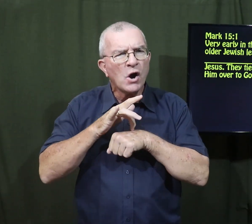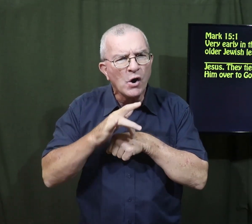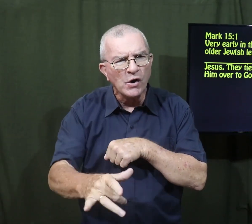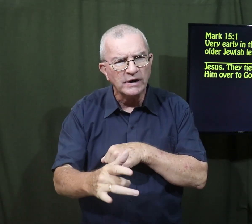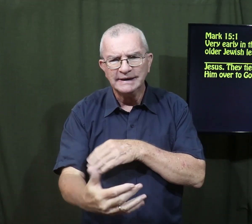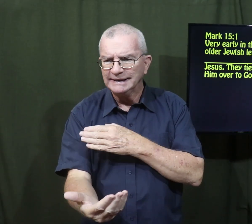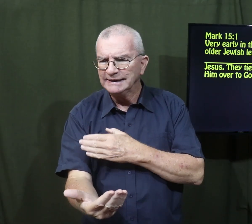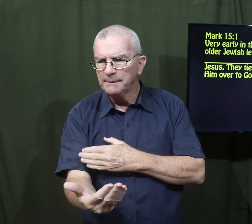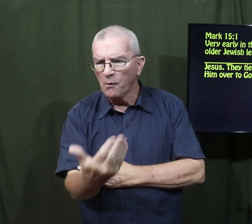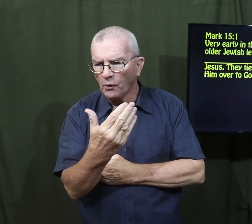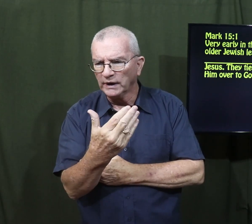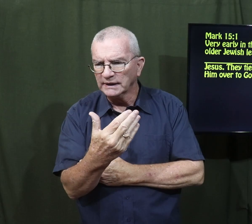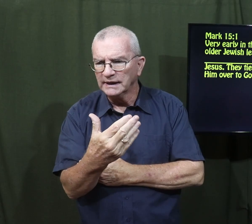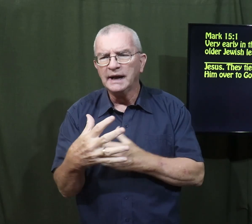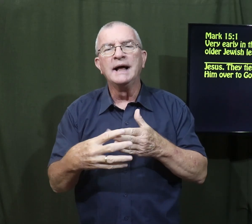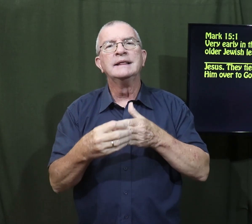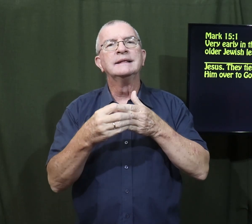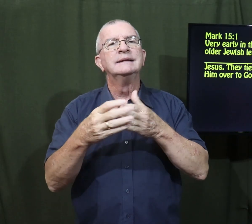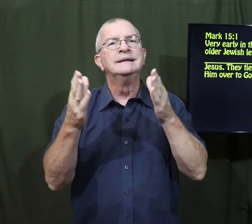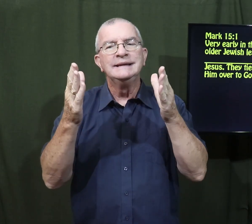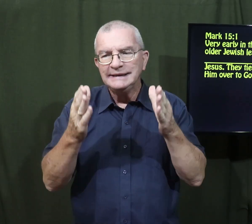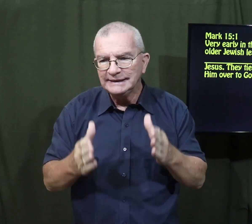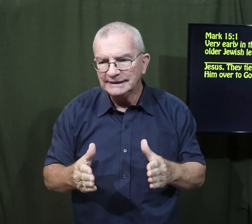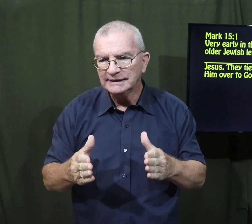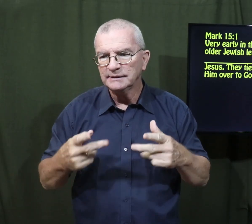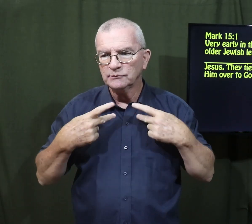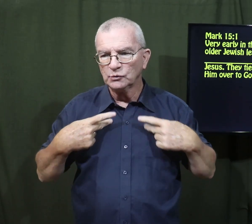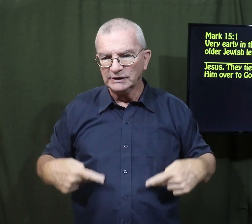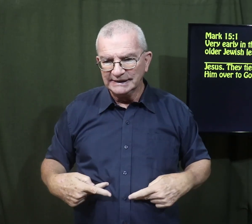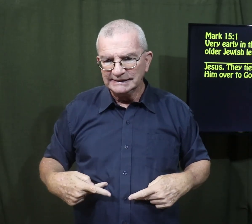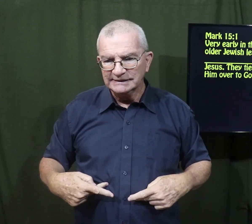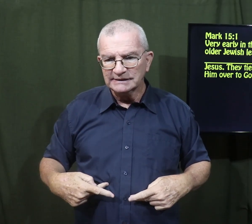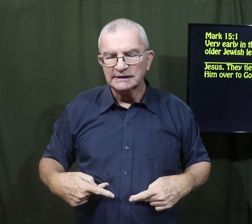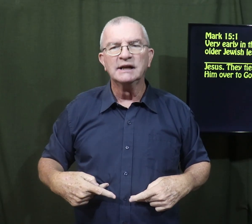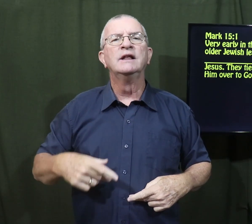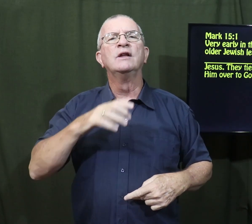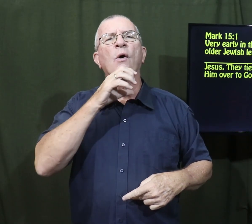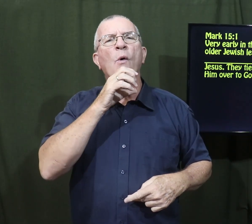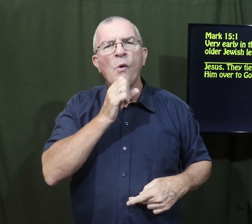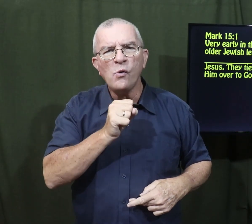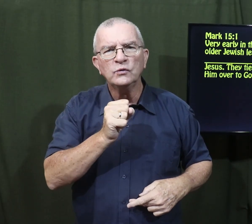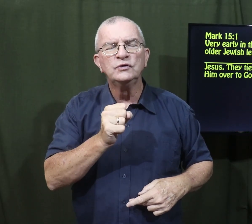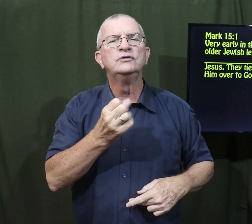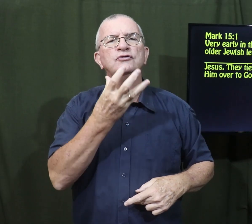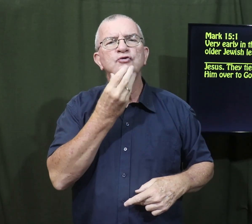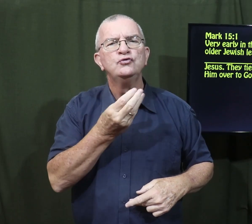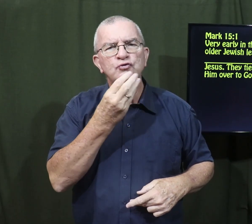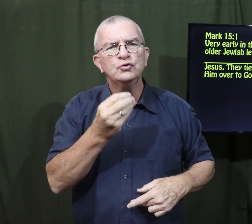1. Very early in the morning, the leading priests, the older Jewish